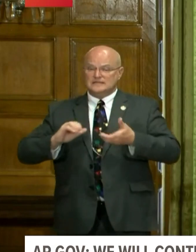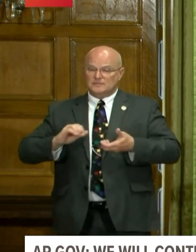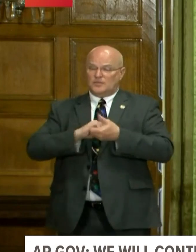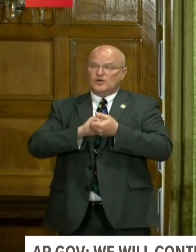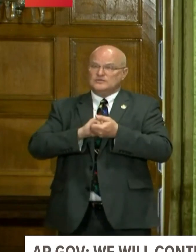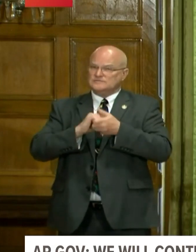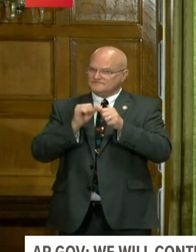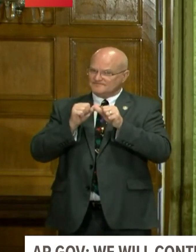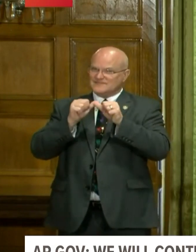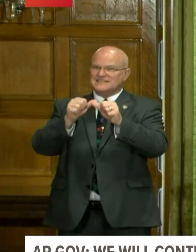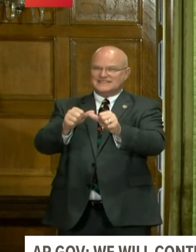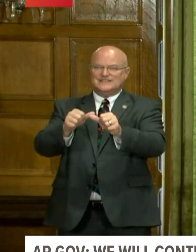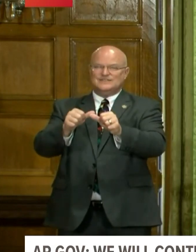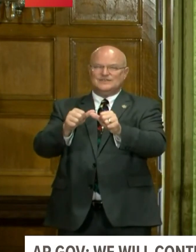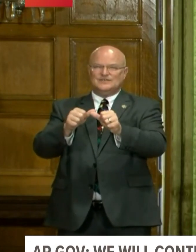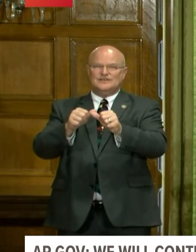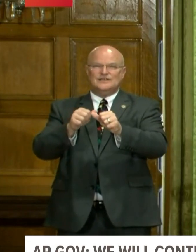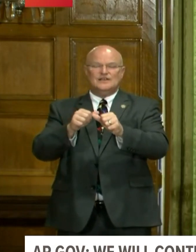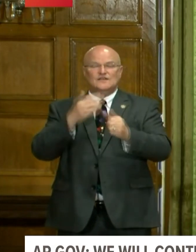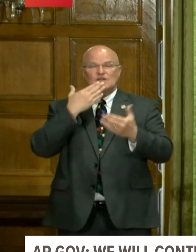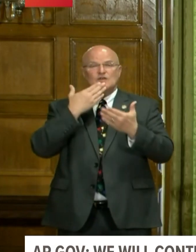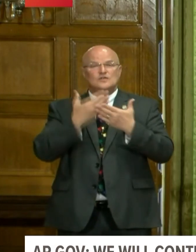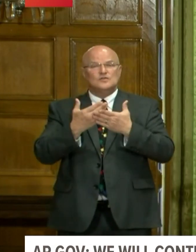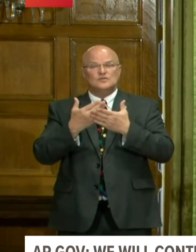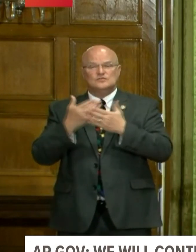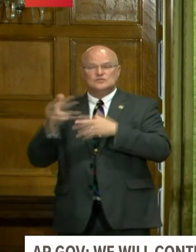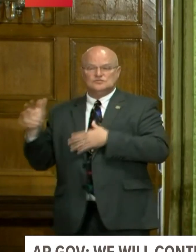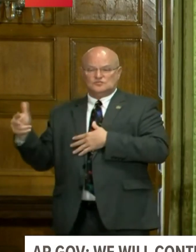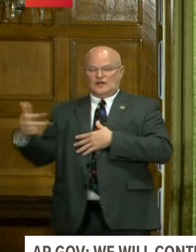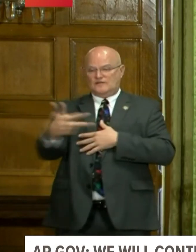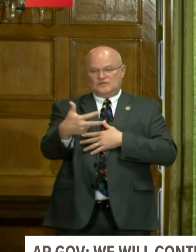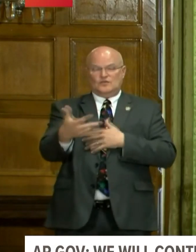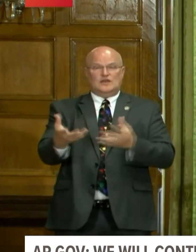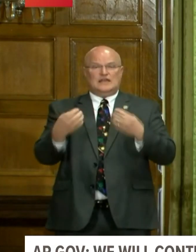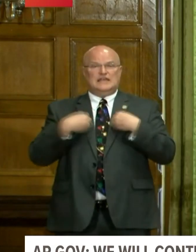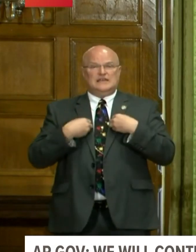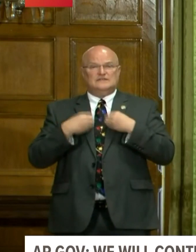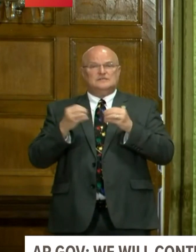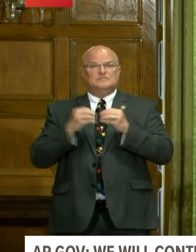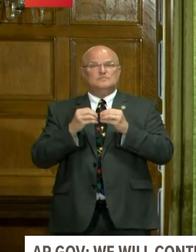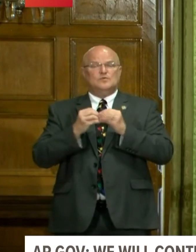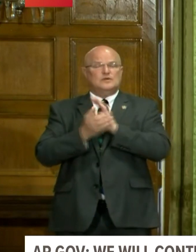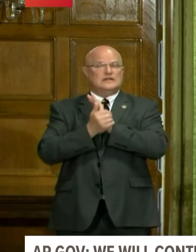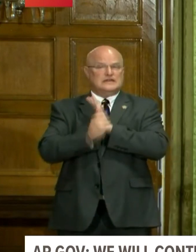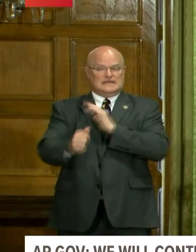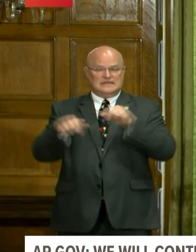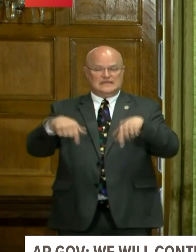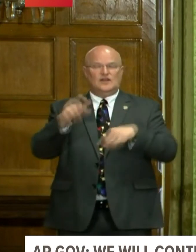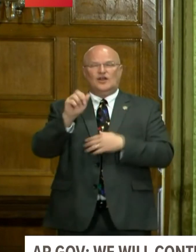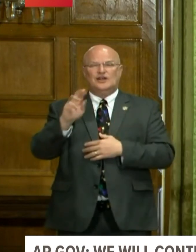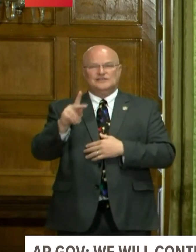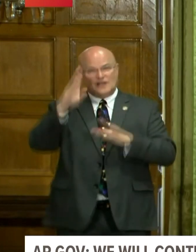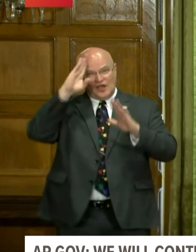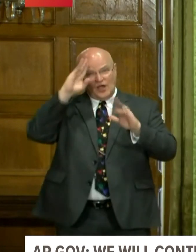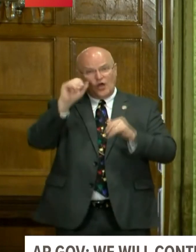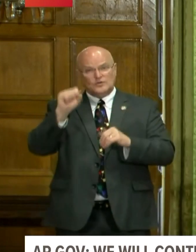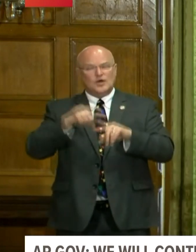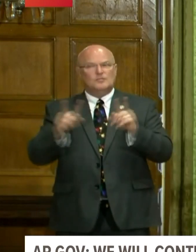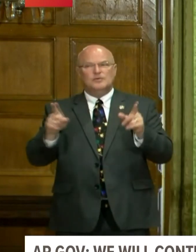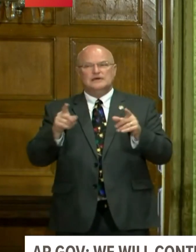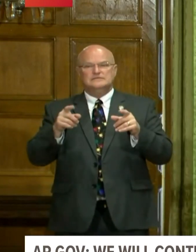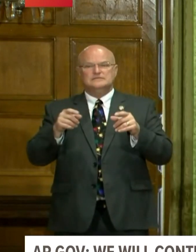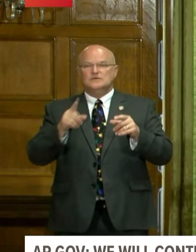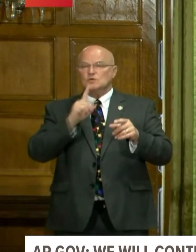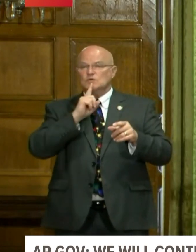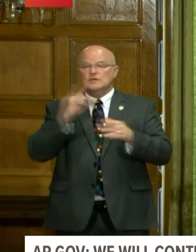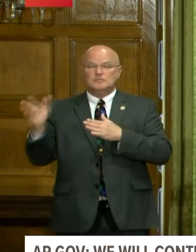partnership that will continue. It's very useful. It's drive-in. It gives us greater capacity in Arkansas, so I hope so, but there's not any